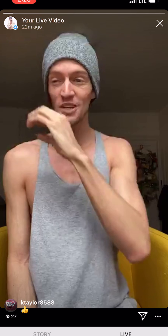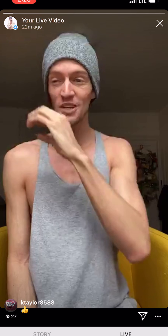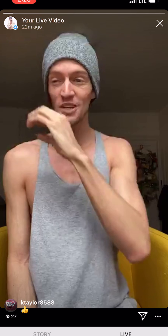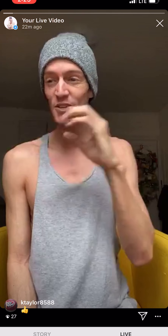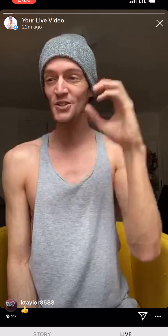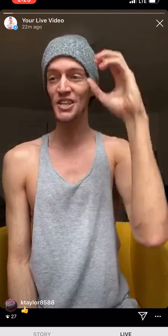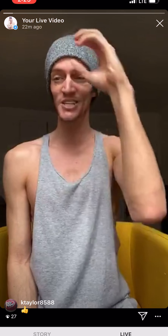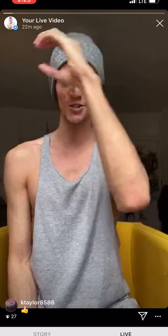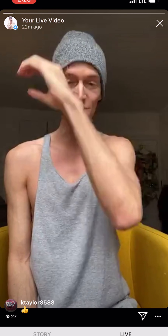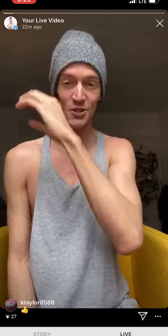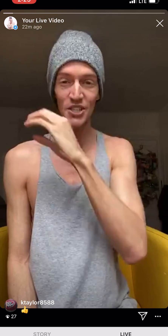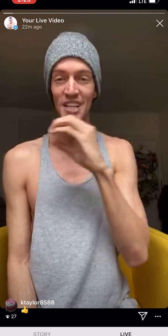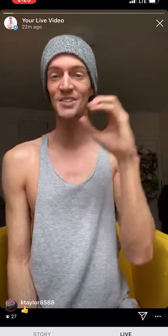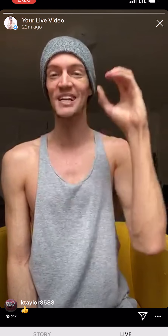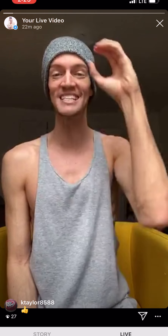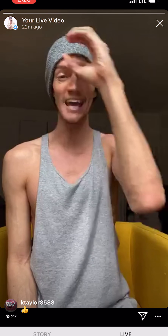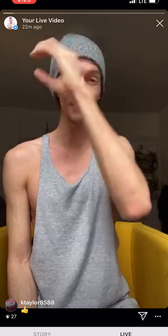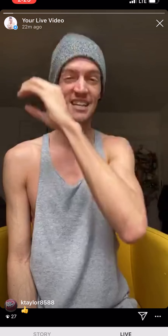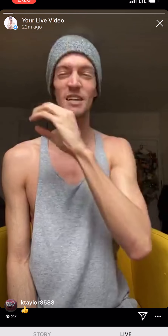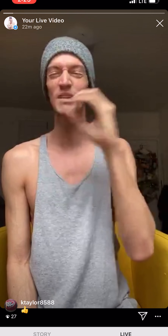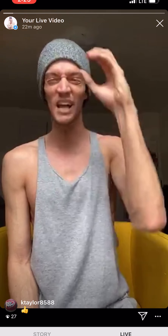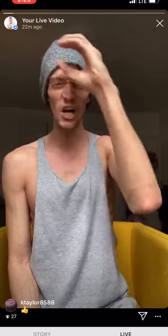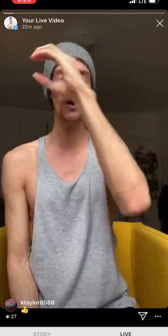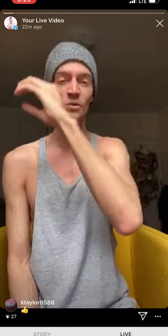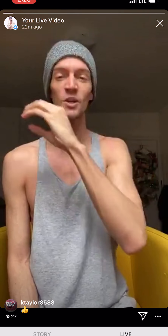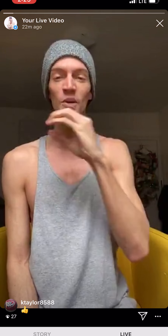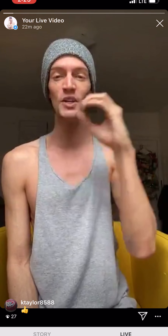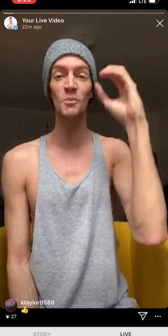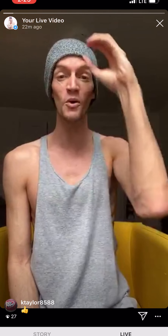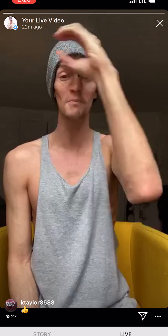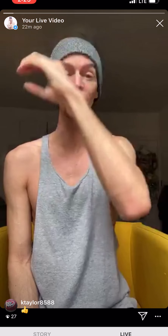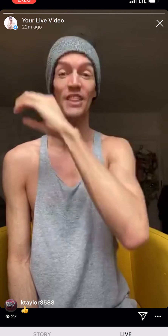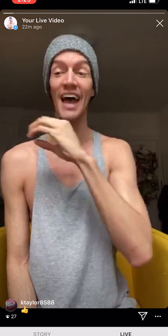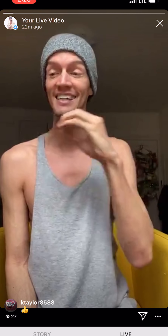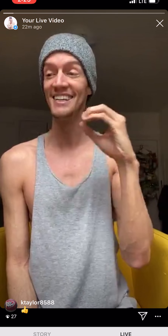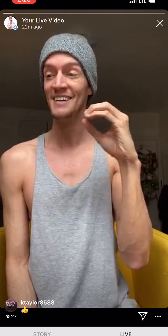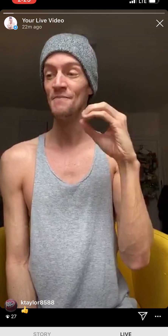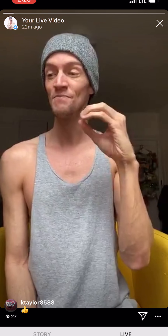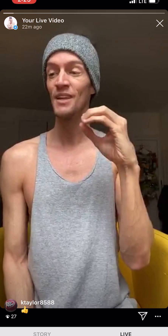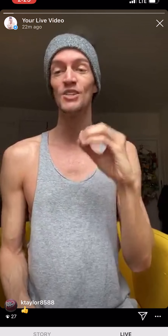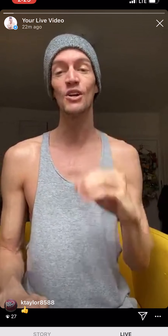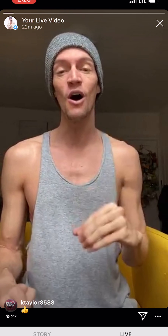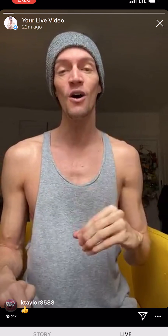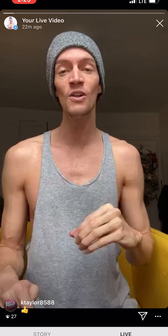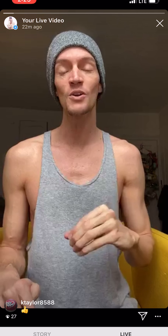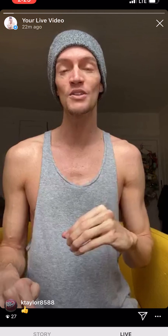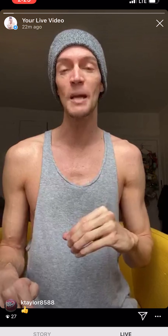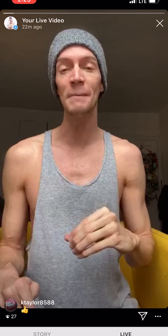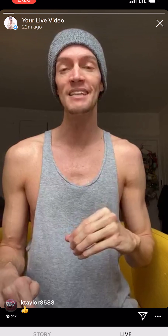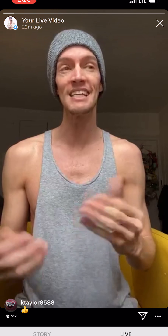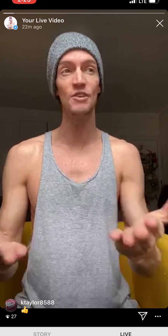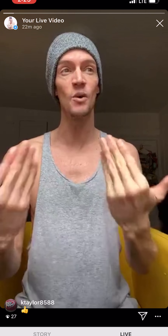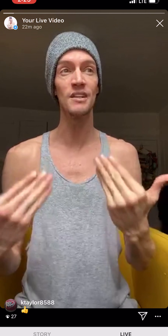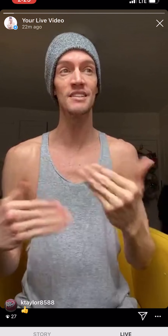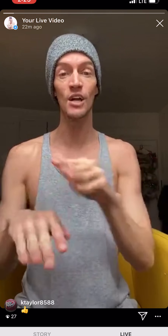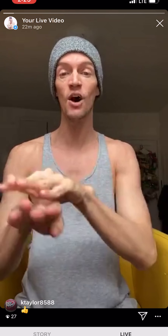researching, you're searching, you're examining something like oh I really want to know more about that. To call or summon if you want to call